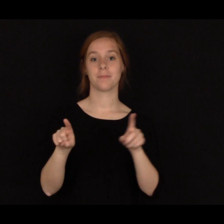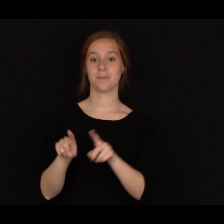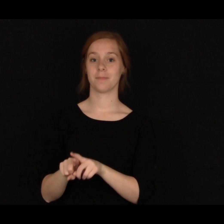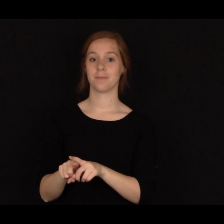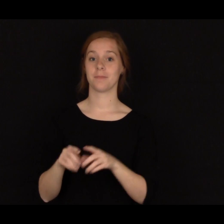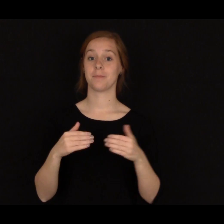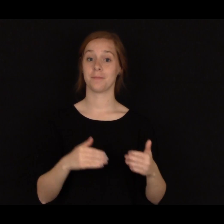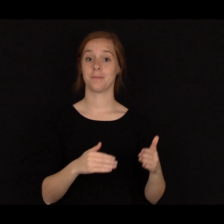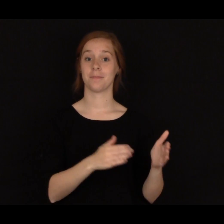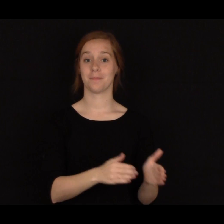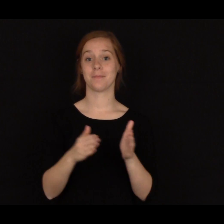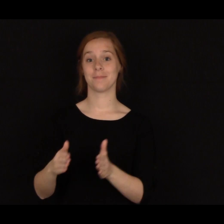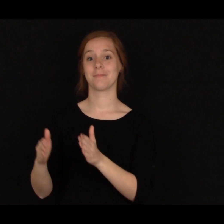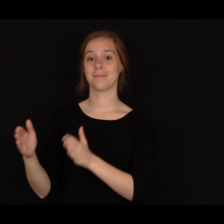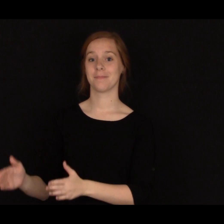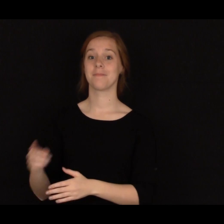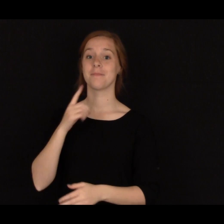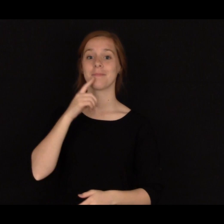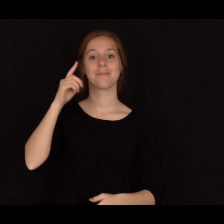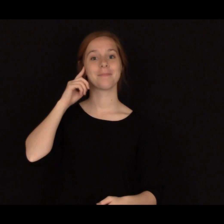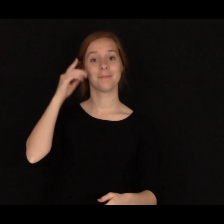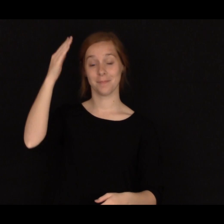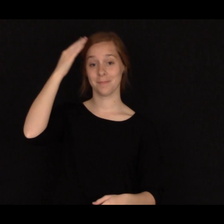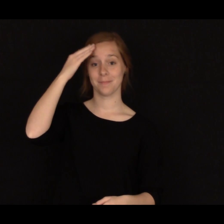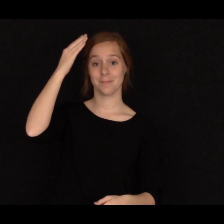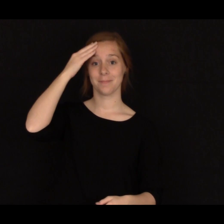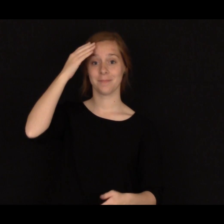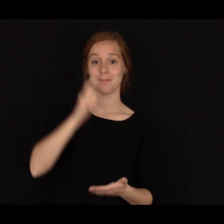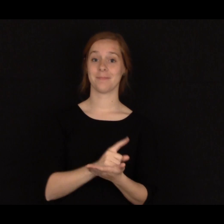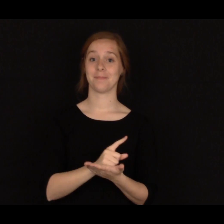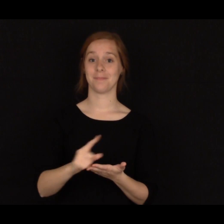I have also planned Deaf Awareness Week.